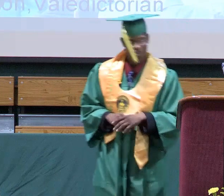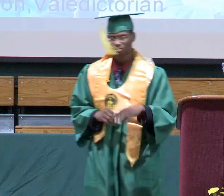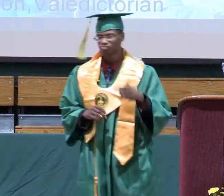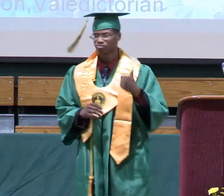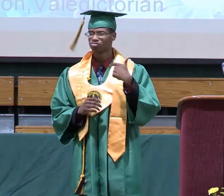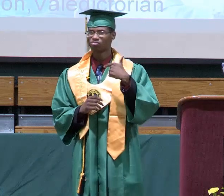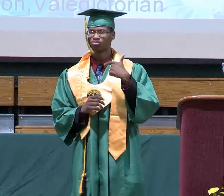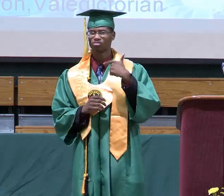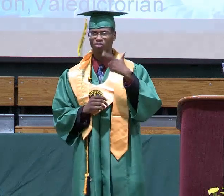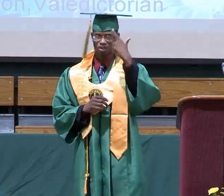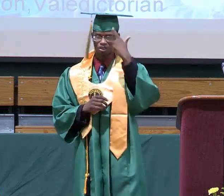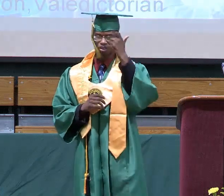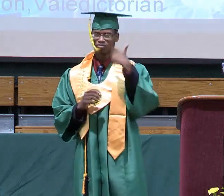academics.